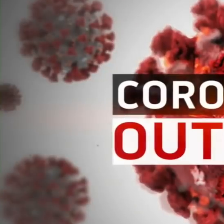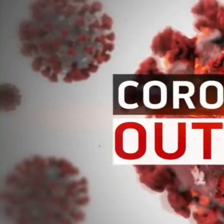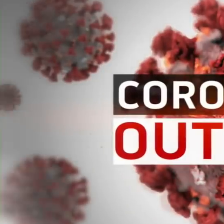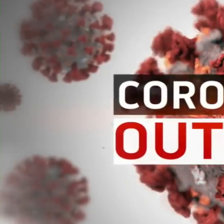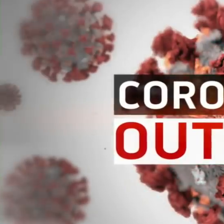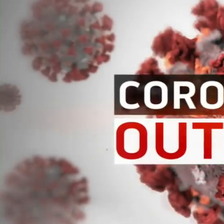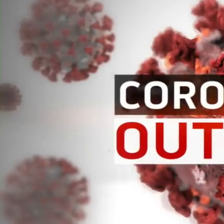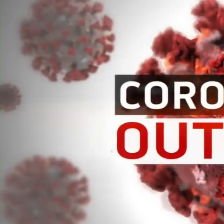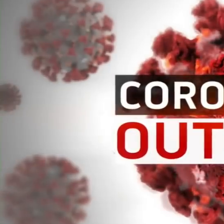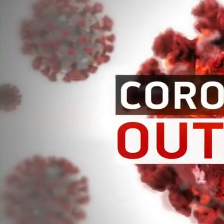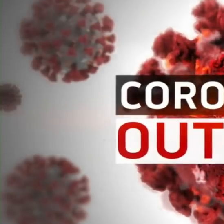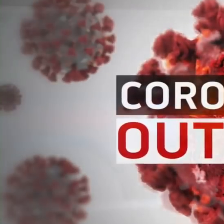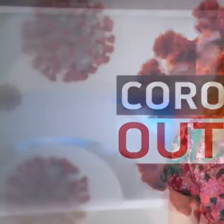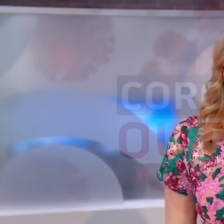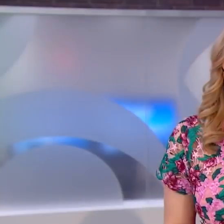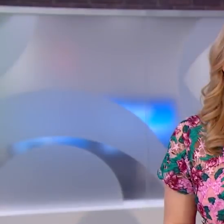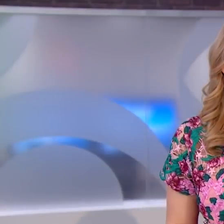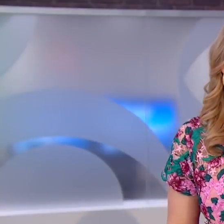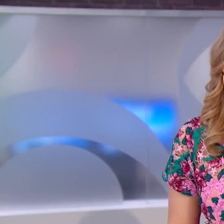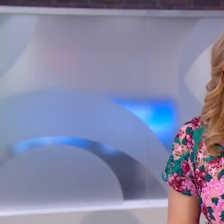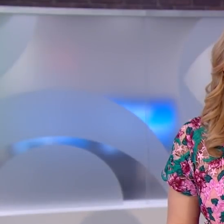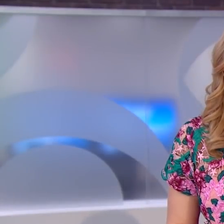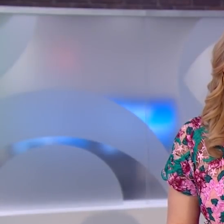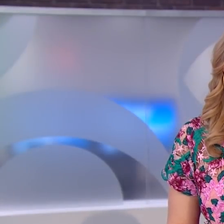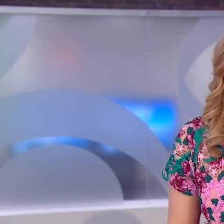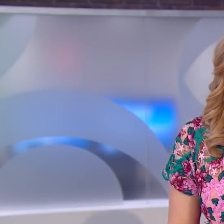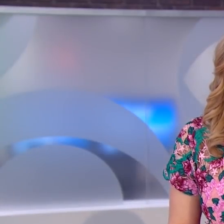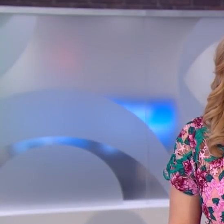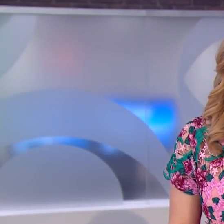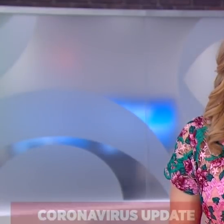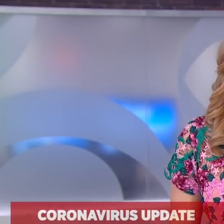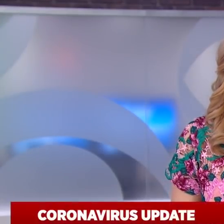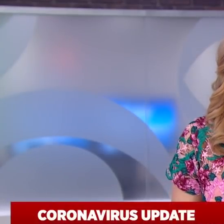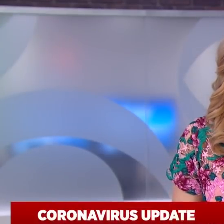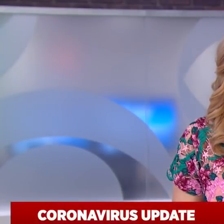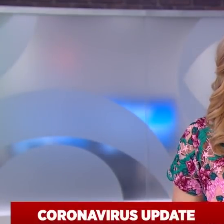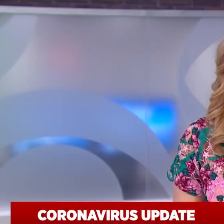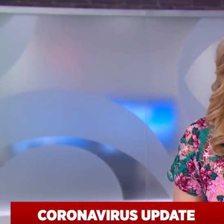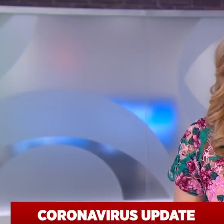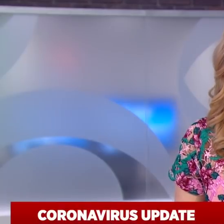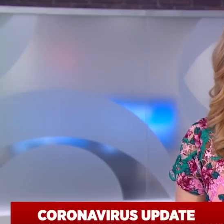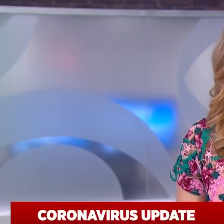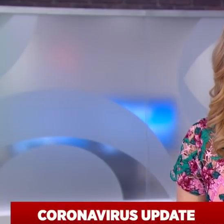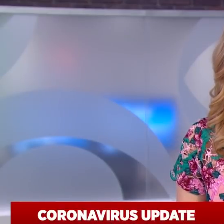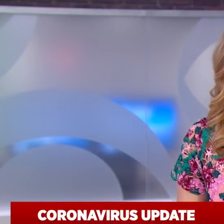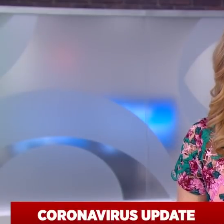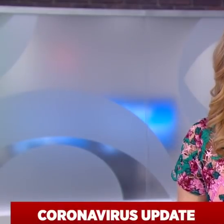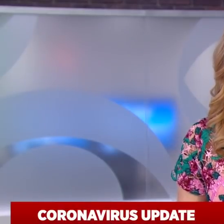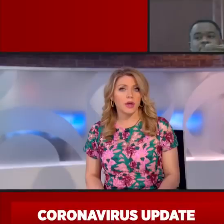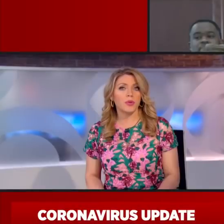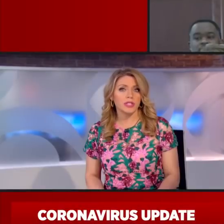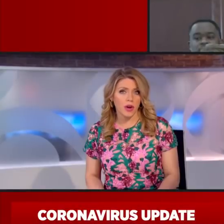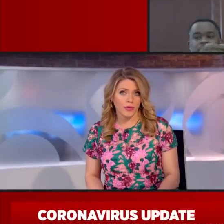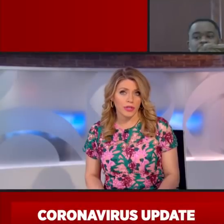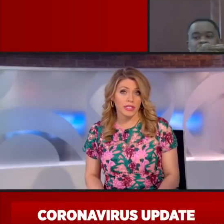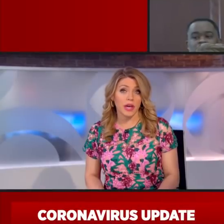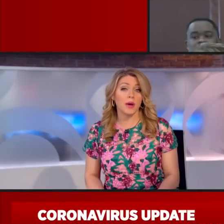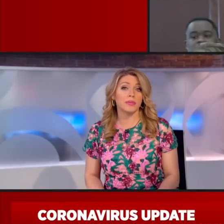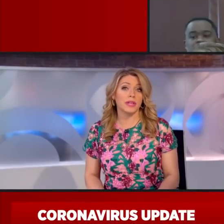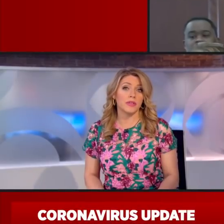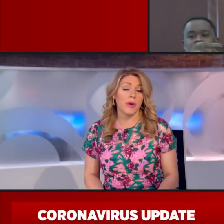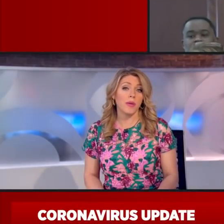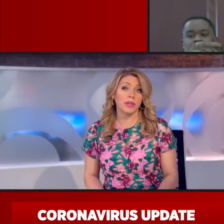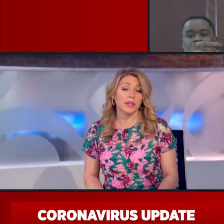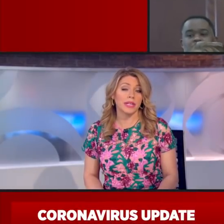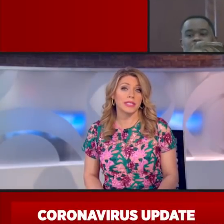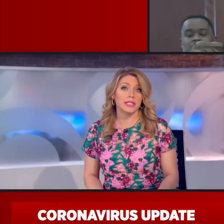As the number of confirmed COVID-19 cases continues to climb in our area, officials on Long Island are holding a press conference to